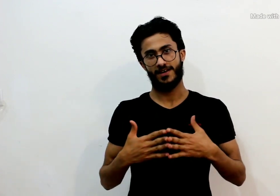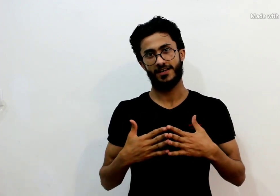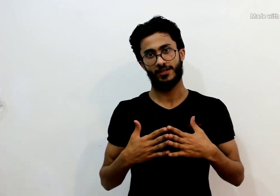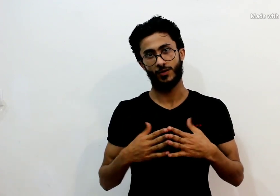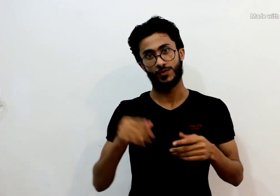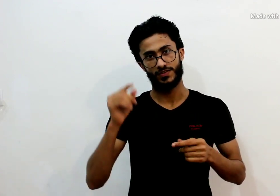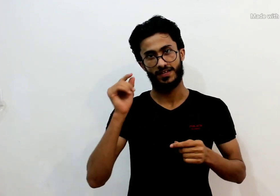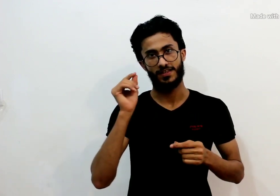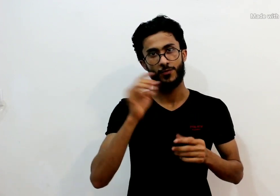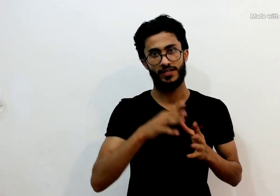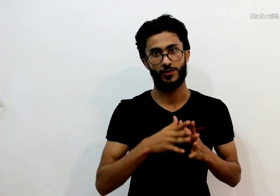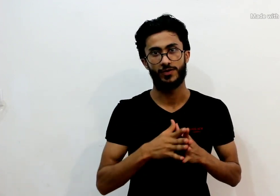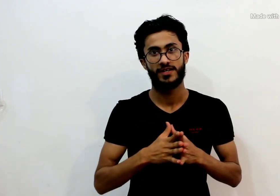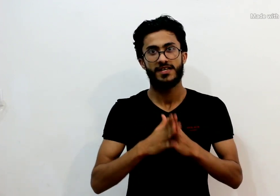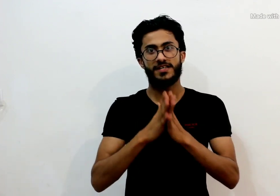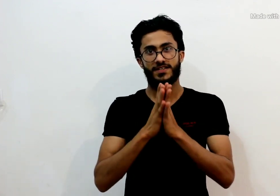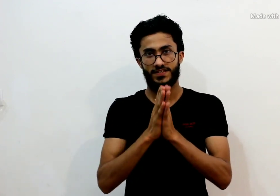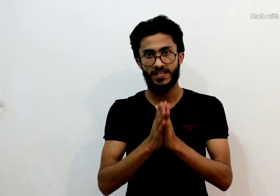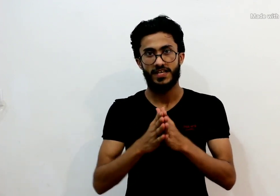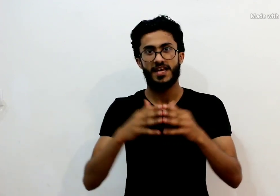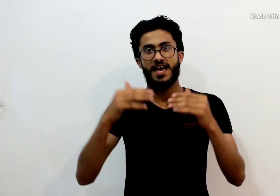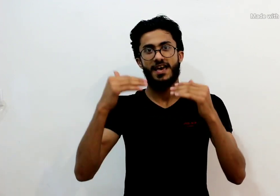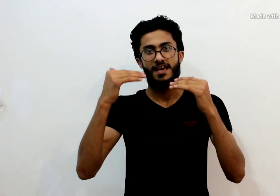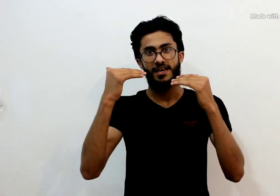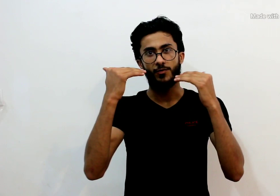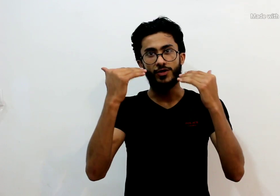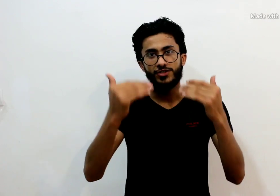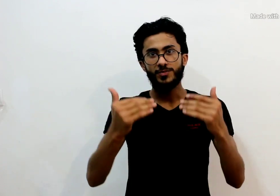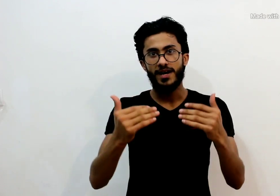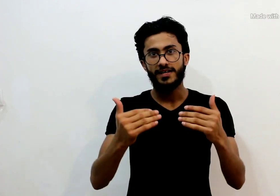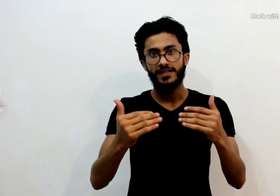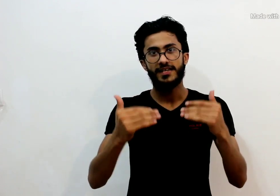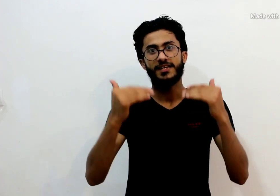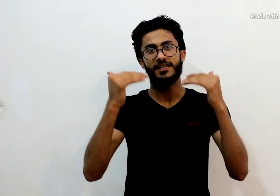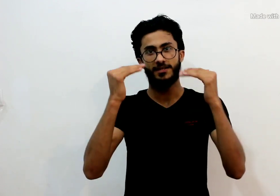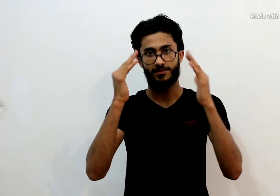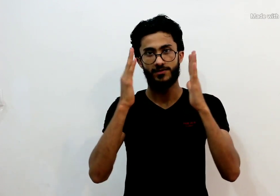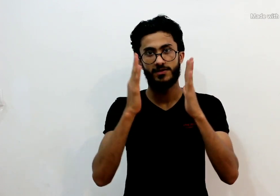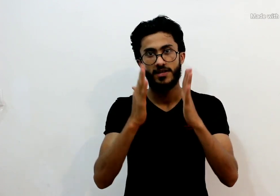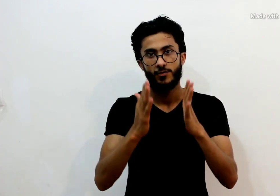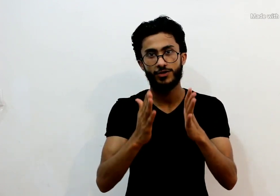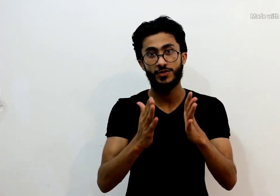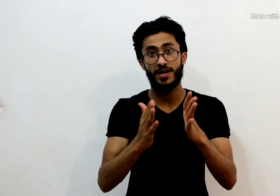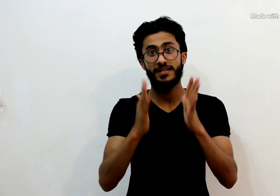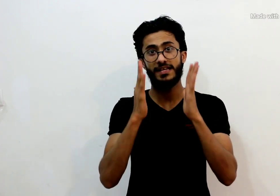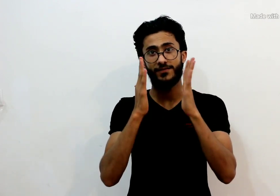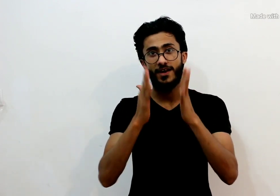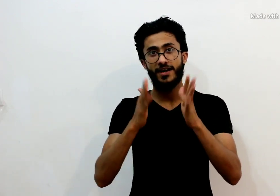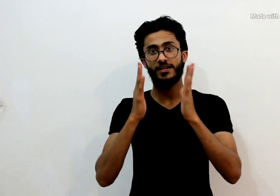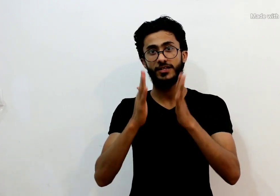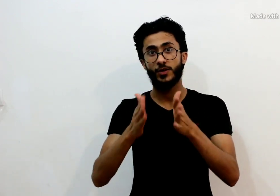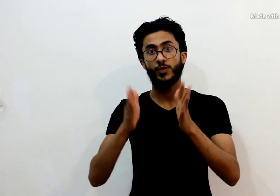I close the window? See, would you mind Would you mind if I